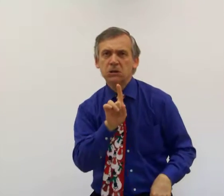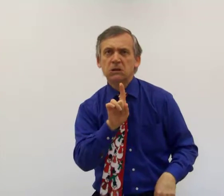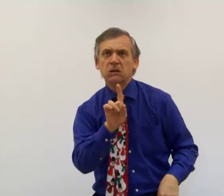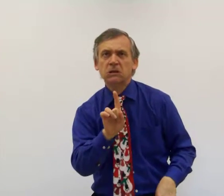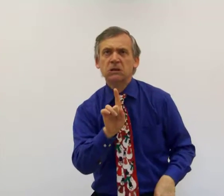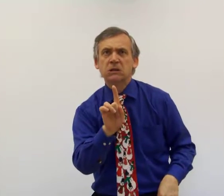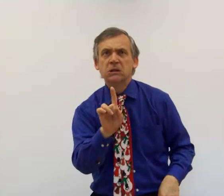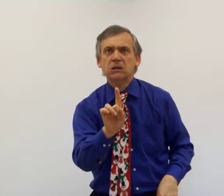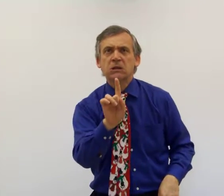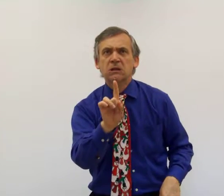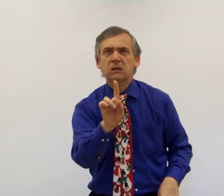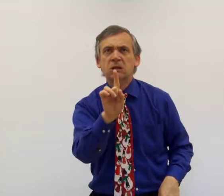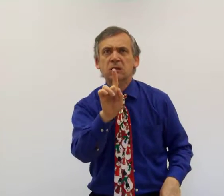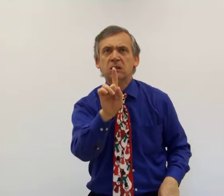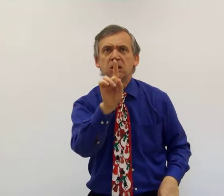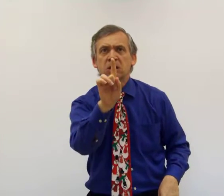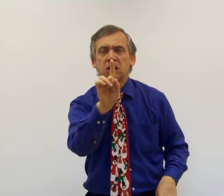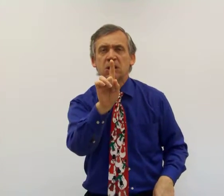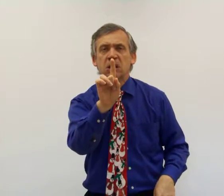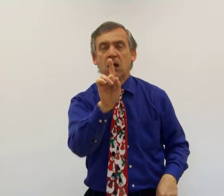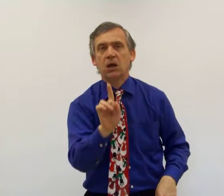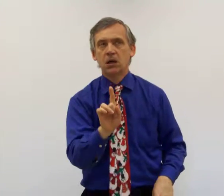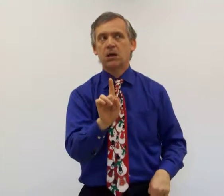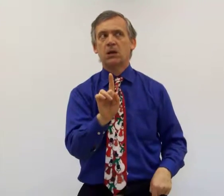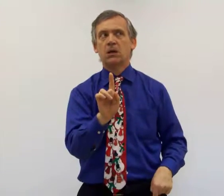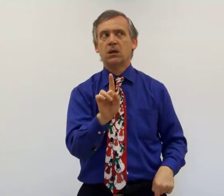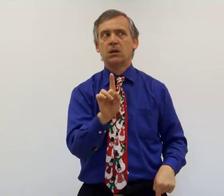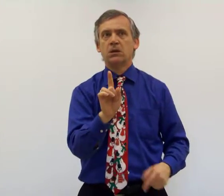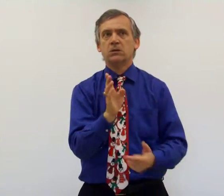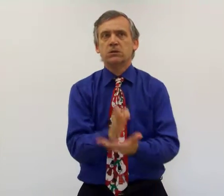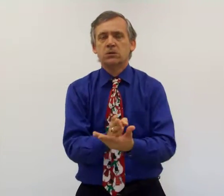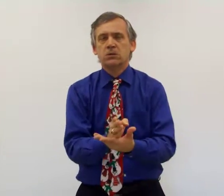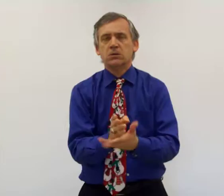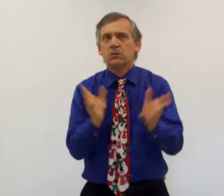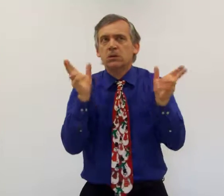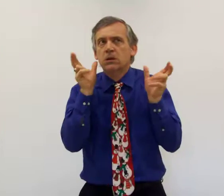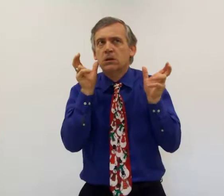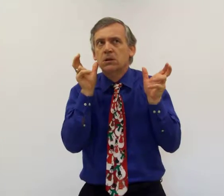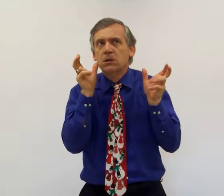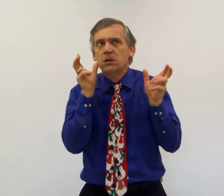Here Orpheus would stop and listen, but nothing moved behind him.